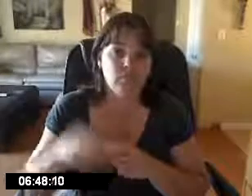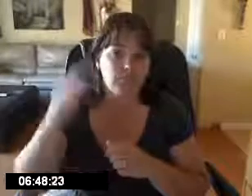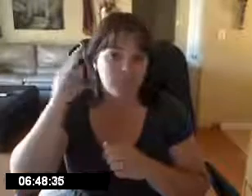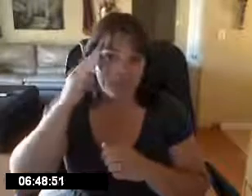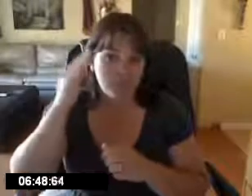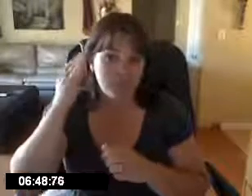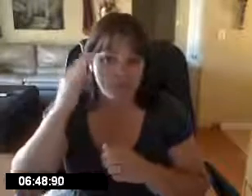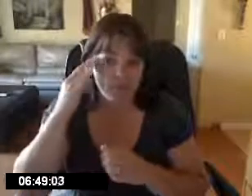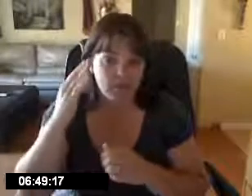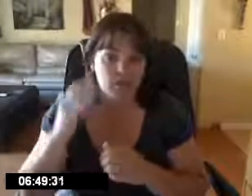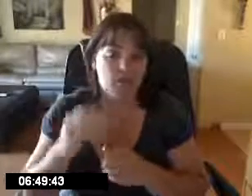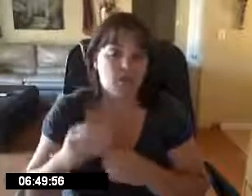several